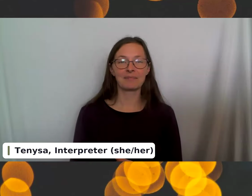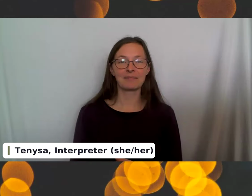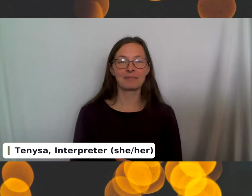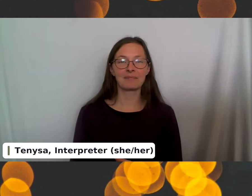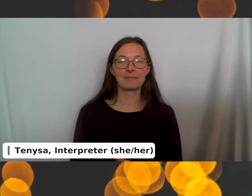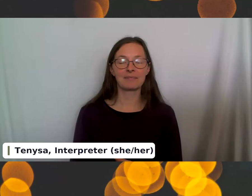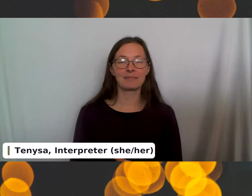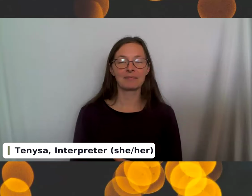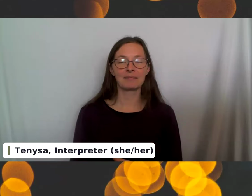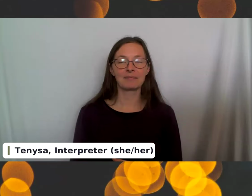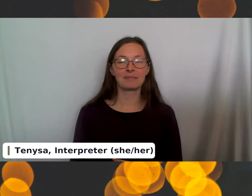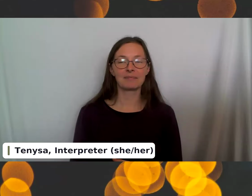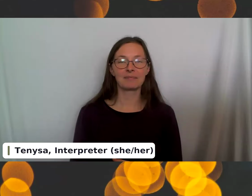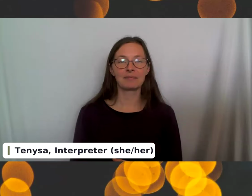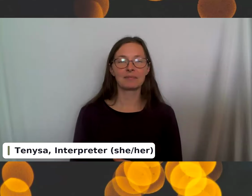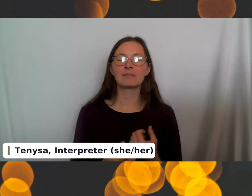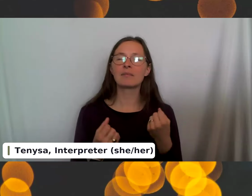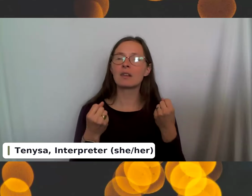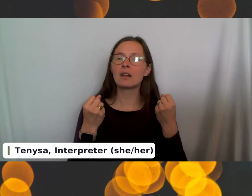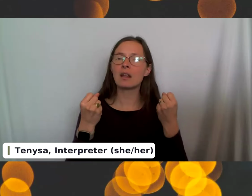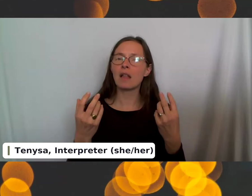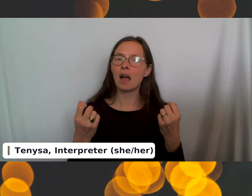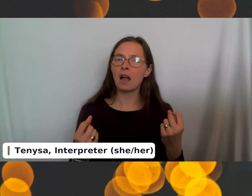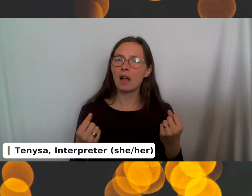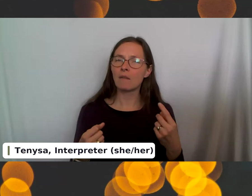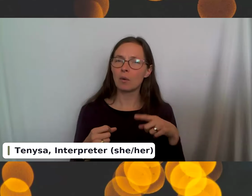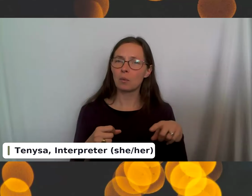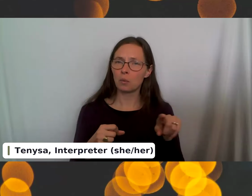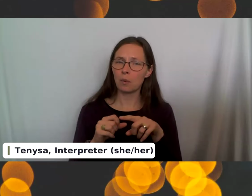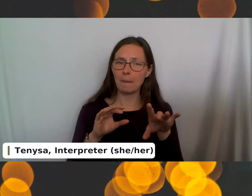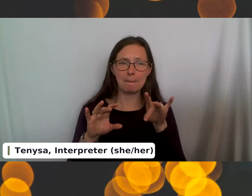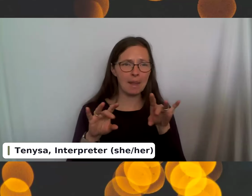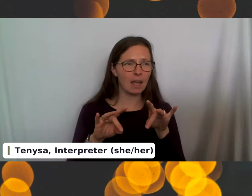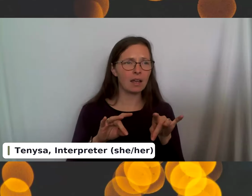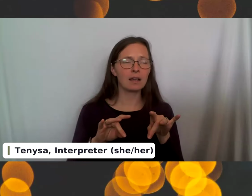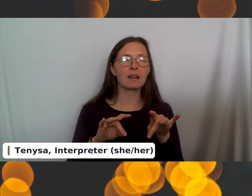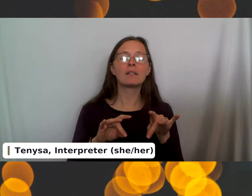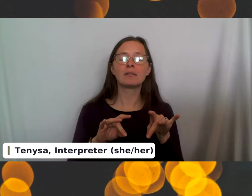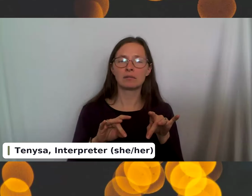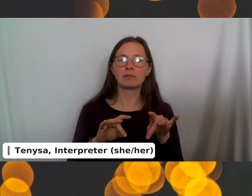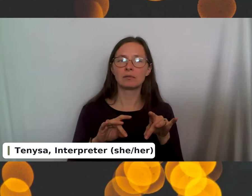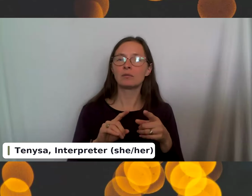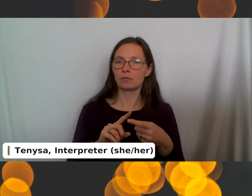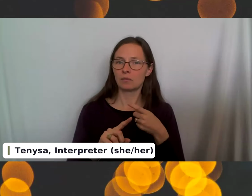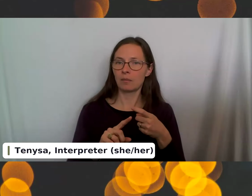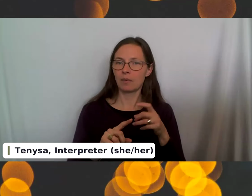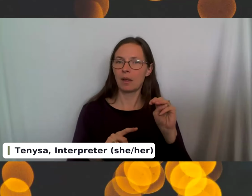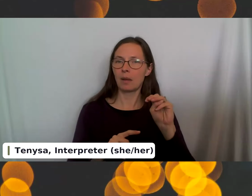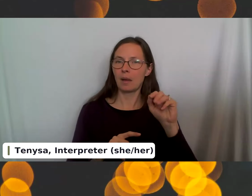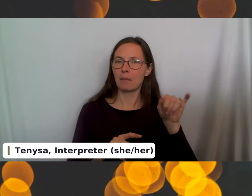So a lot of the ones that you picked are from the major